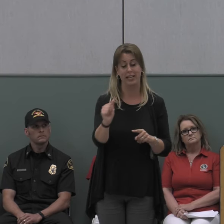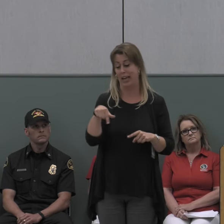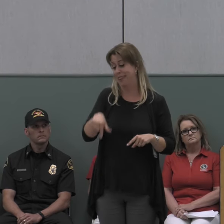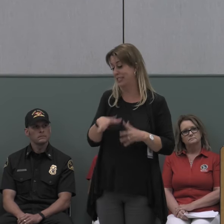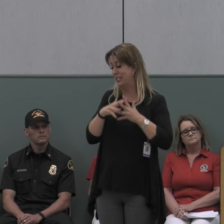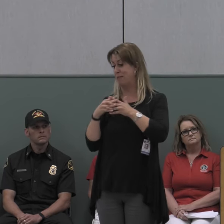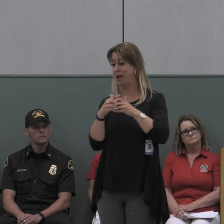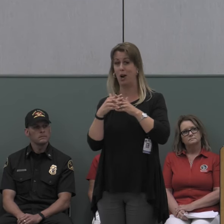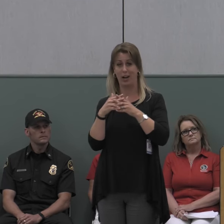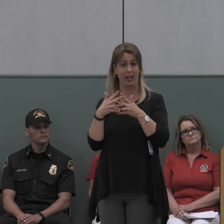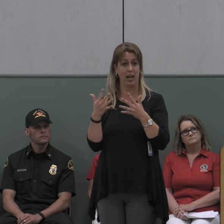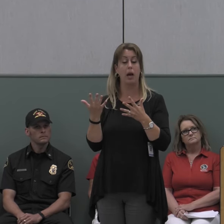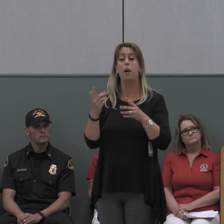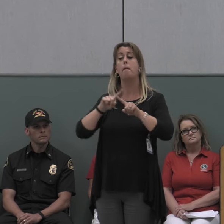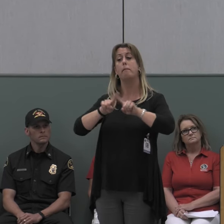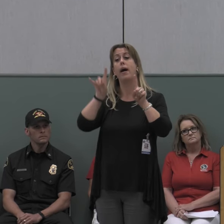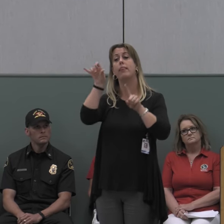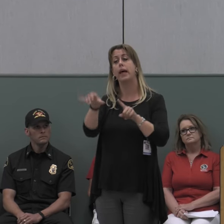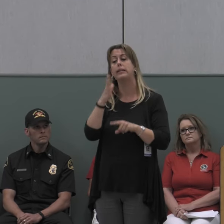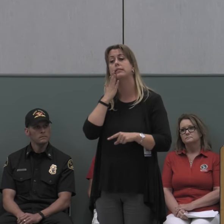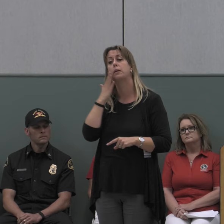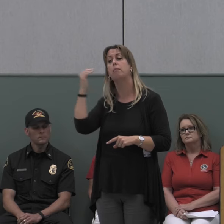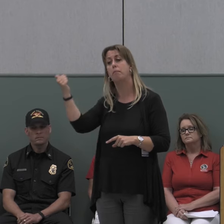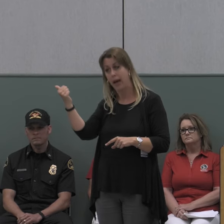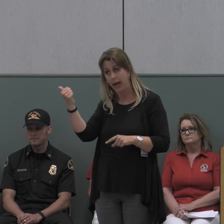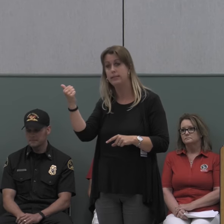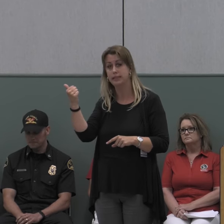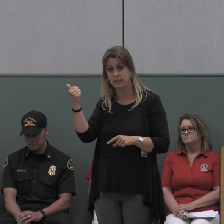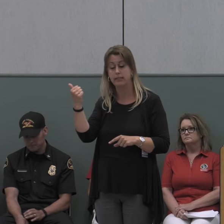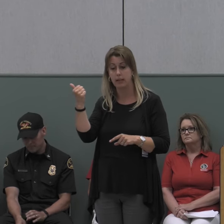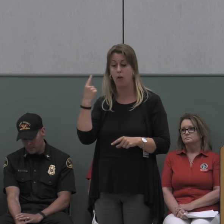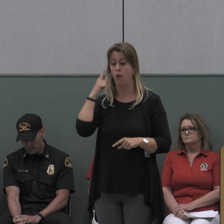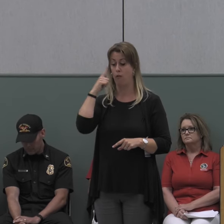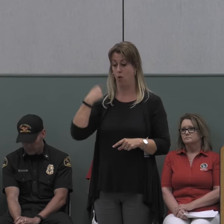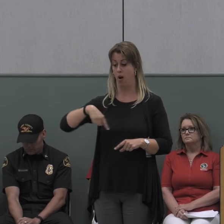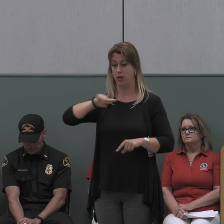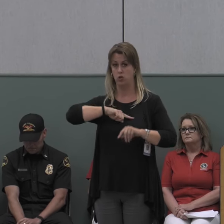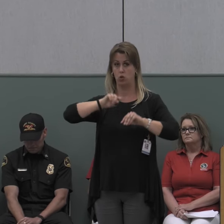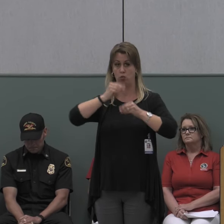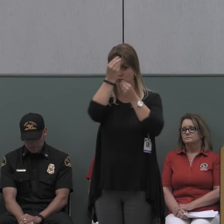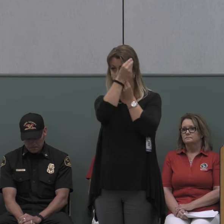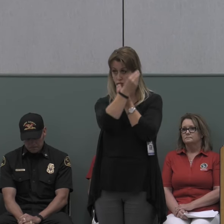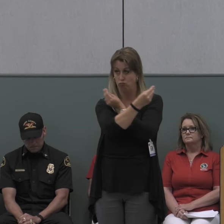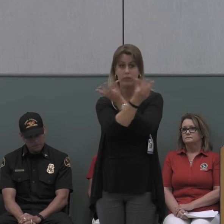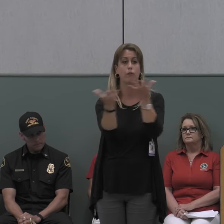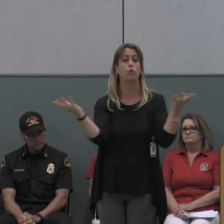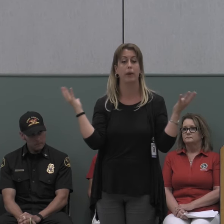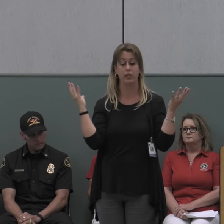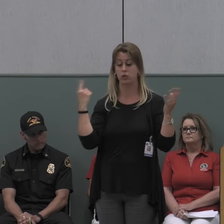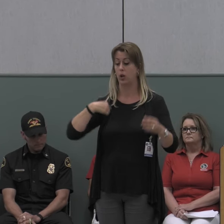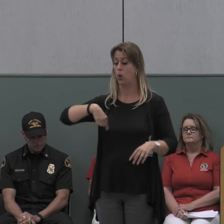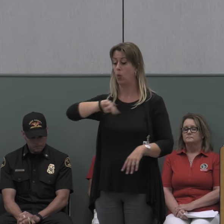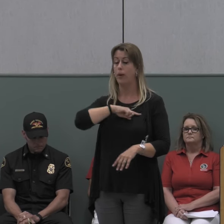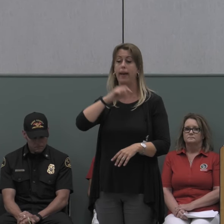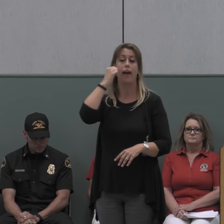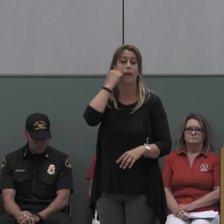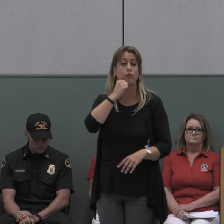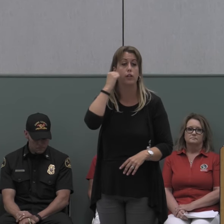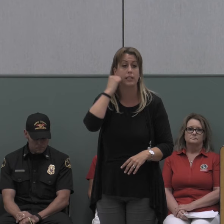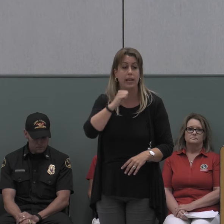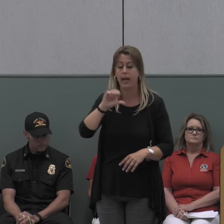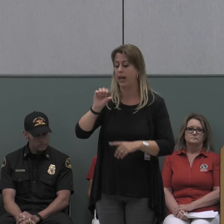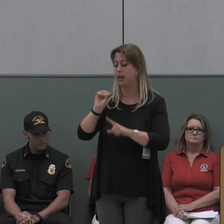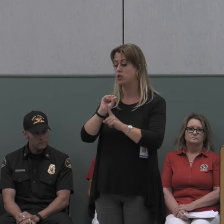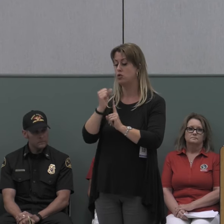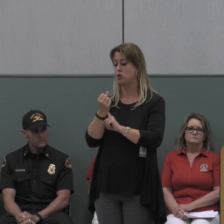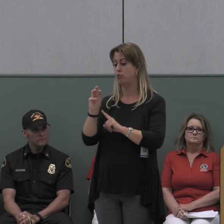But that is the best way for us to get out information. If you are on social media, we are updating it constantly. Felisa was just updating it right